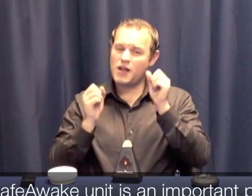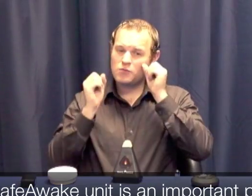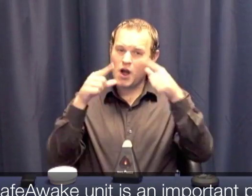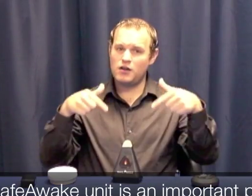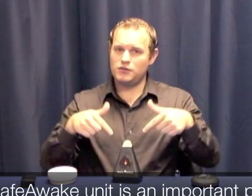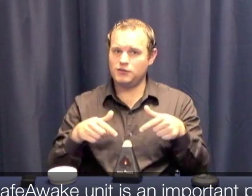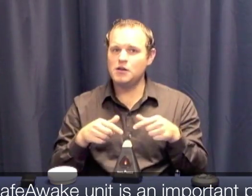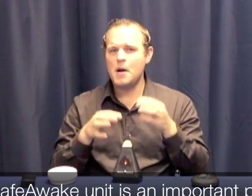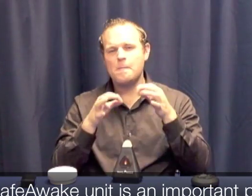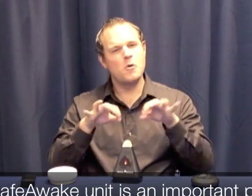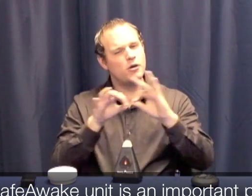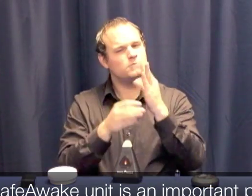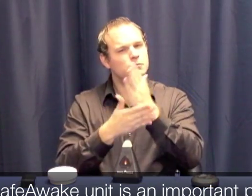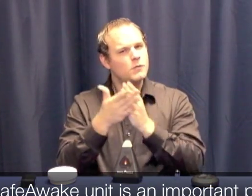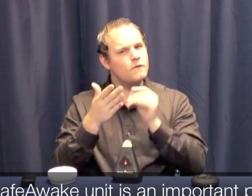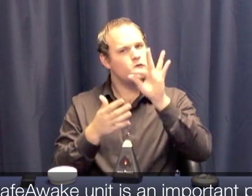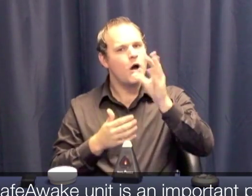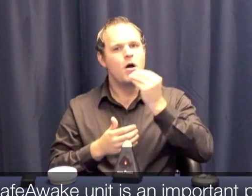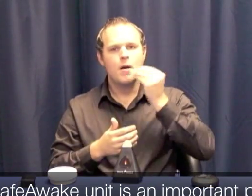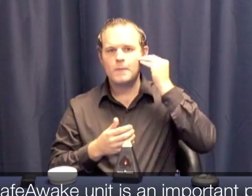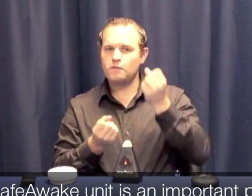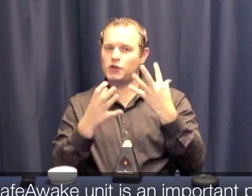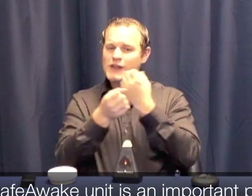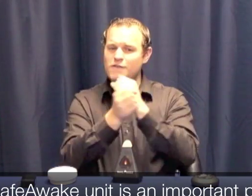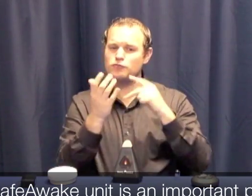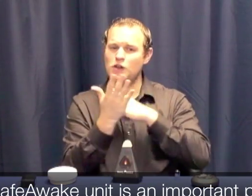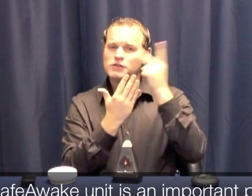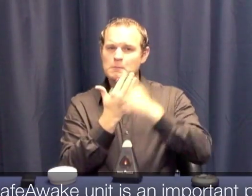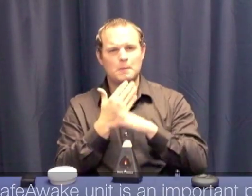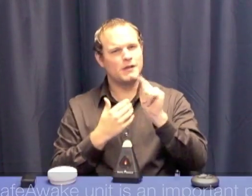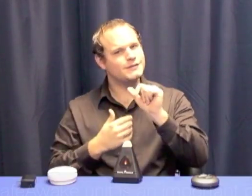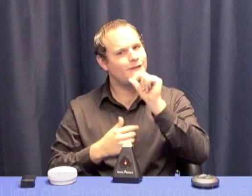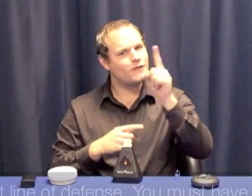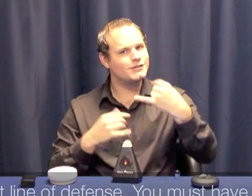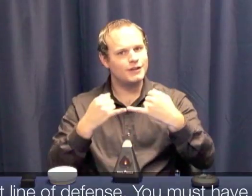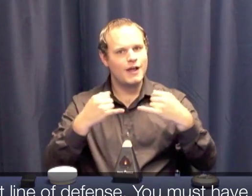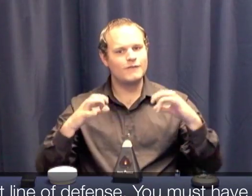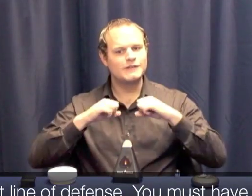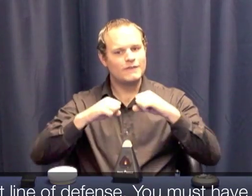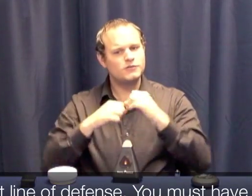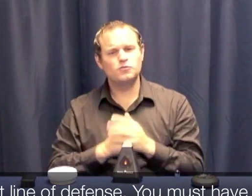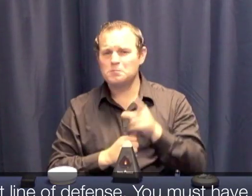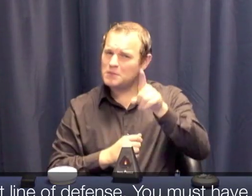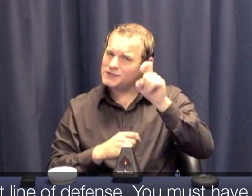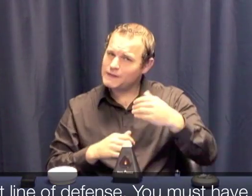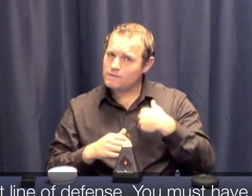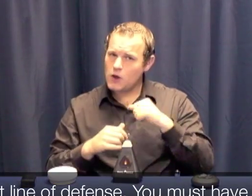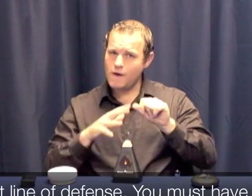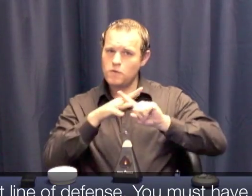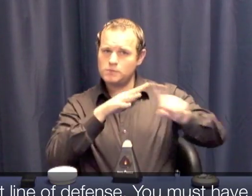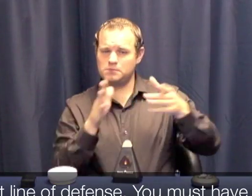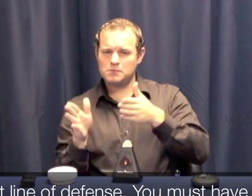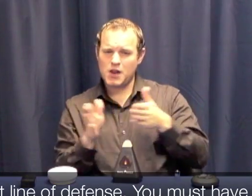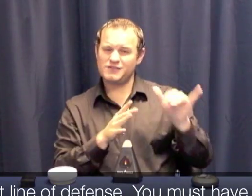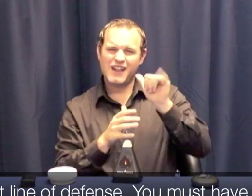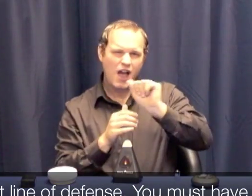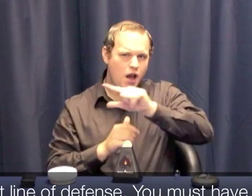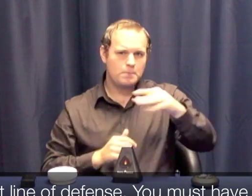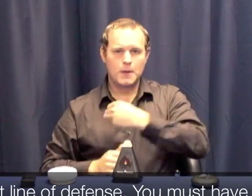Your SafeAwake is an important part of your home fire safety program, but it is not the first line of defense. You must have